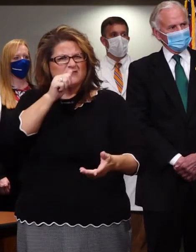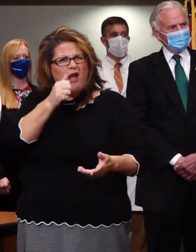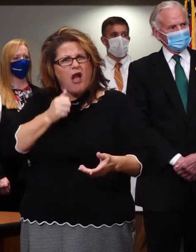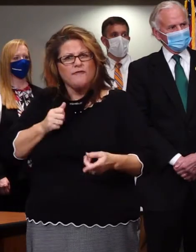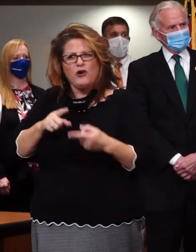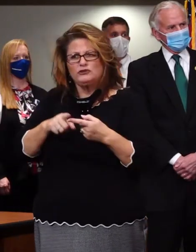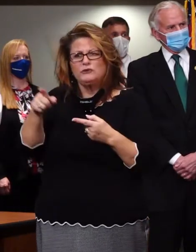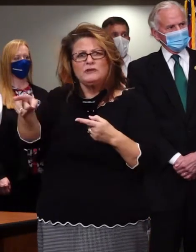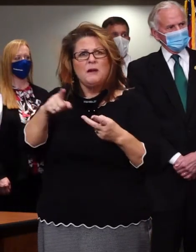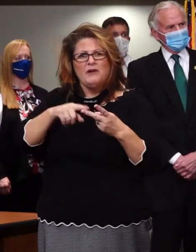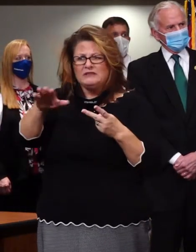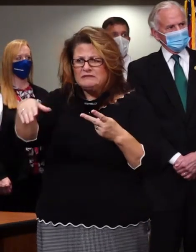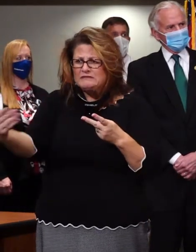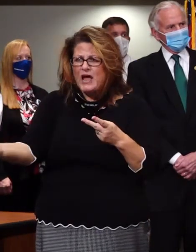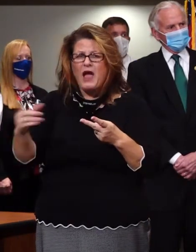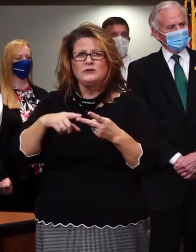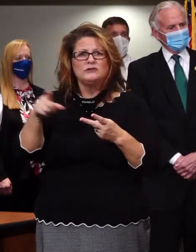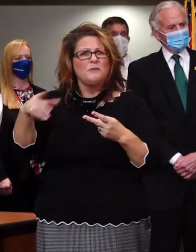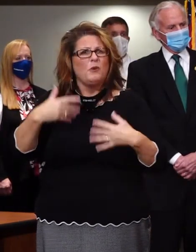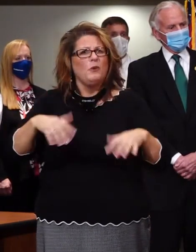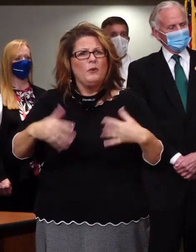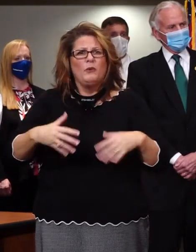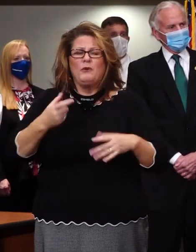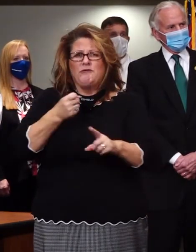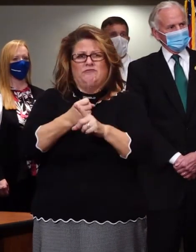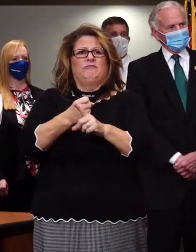and hardship for our communities and those we love.